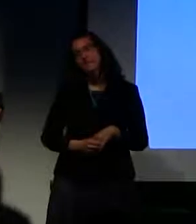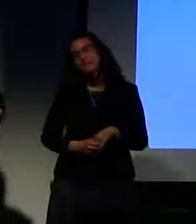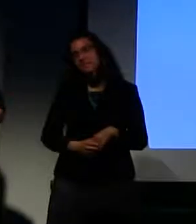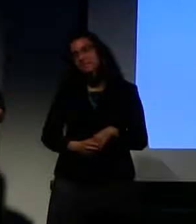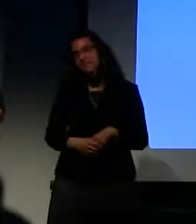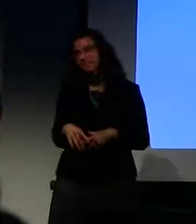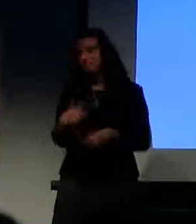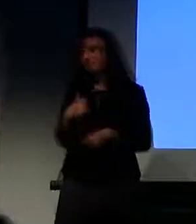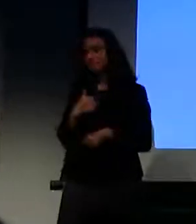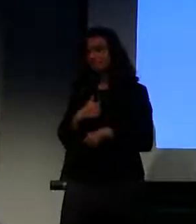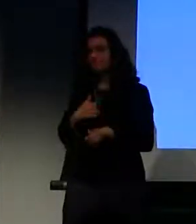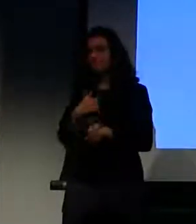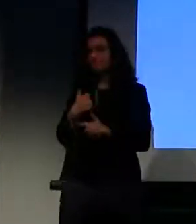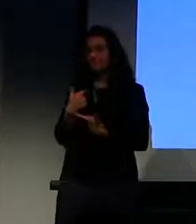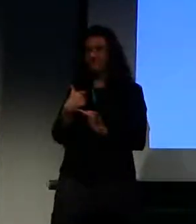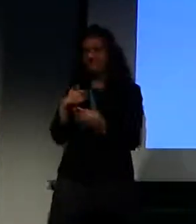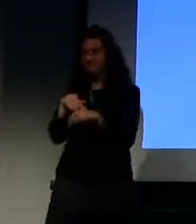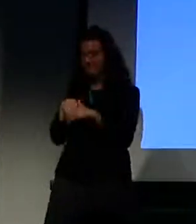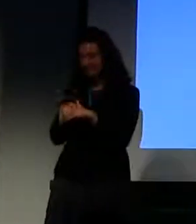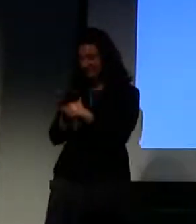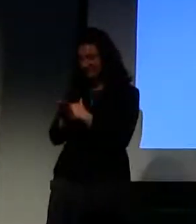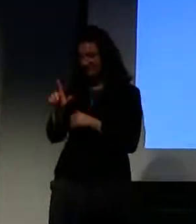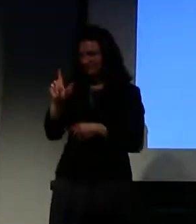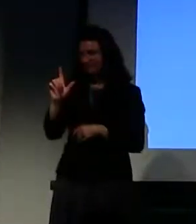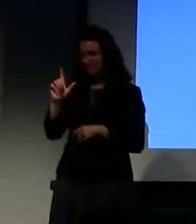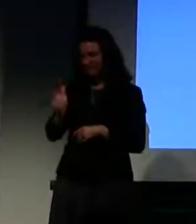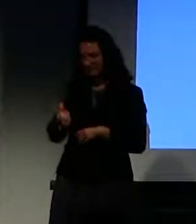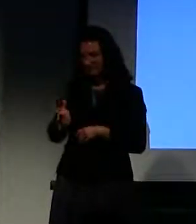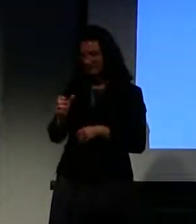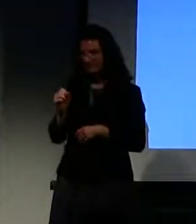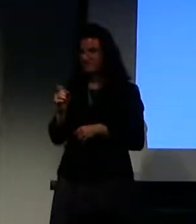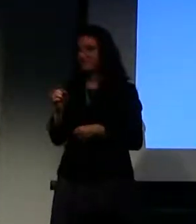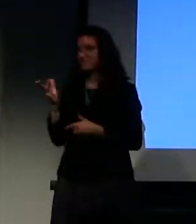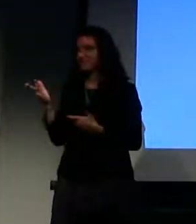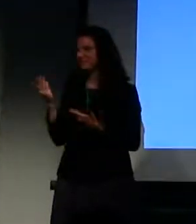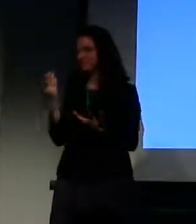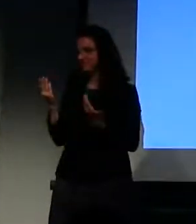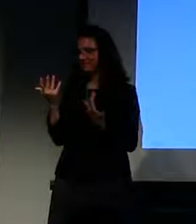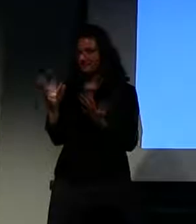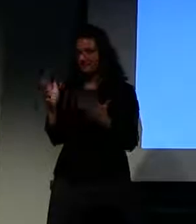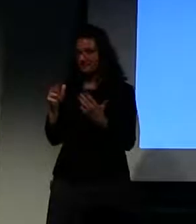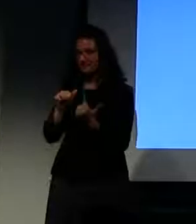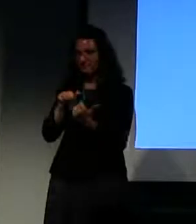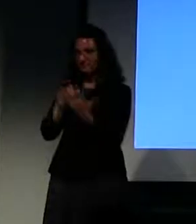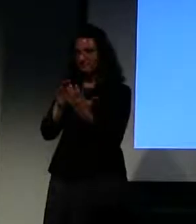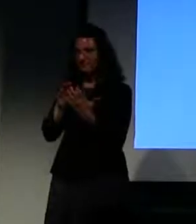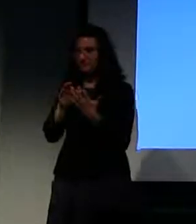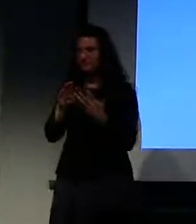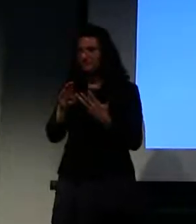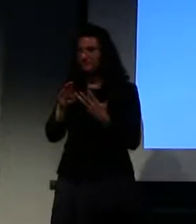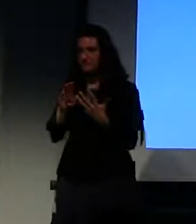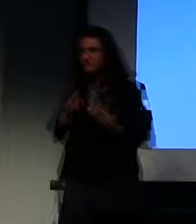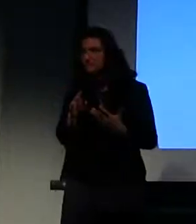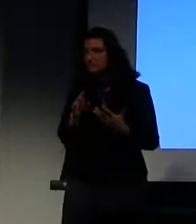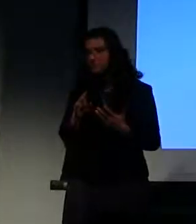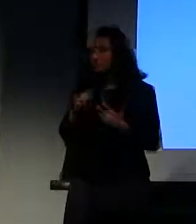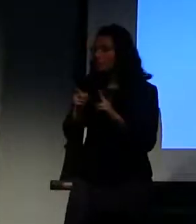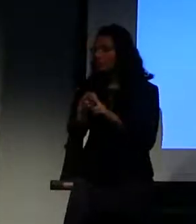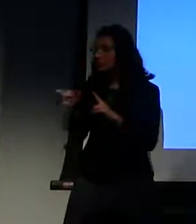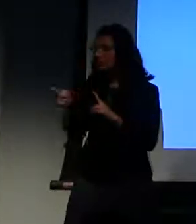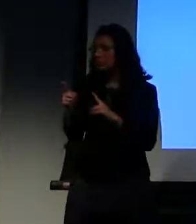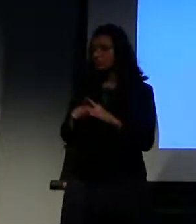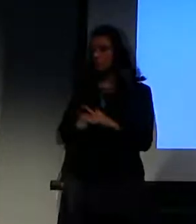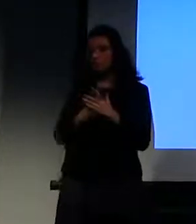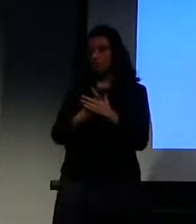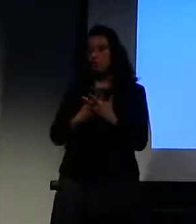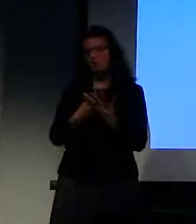I apologize, I came in late, so you may have already addressed this. When did you start writing,